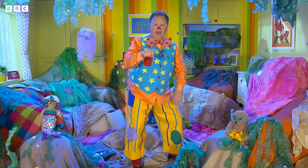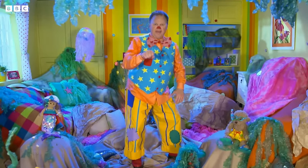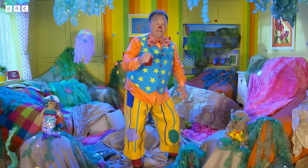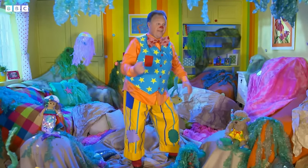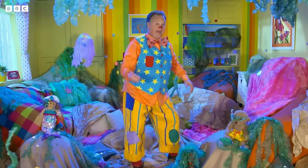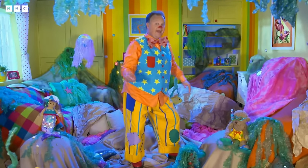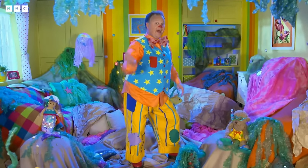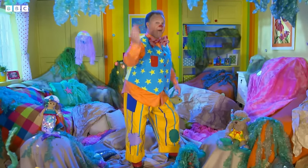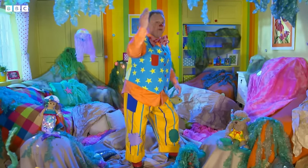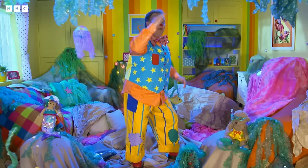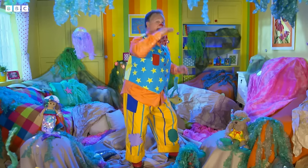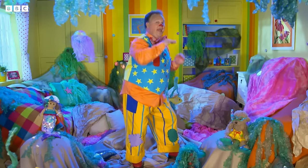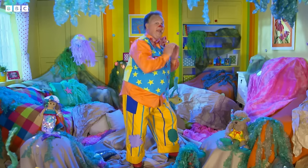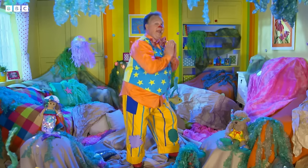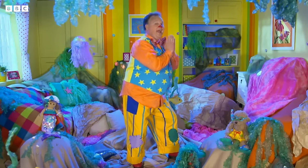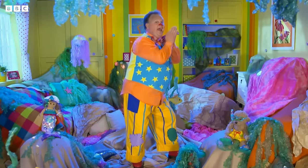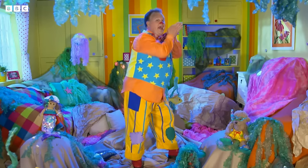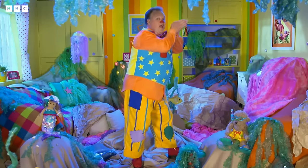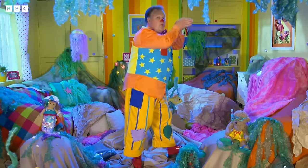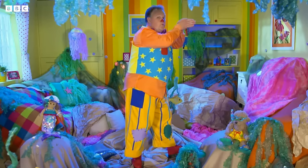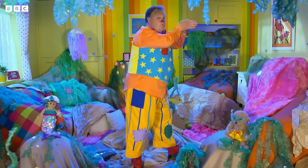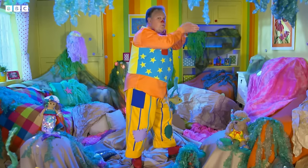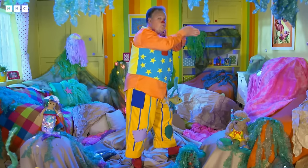Yes. Come on in!